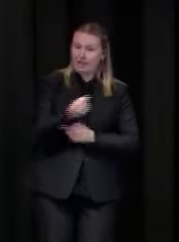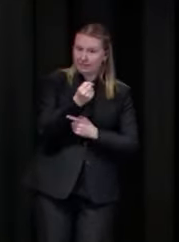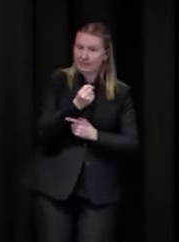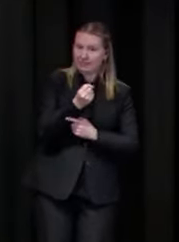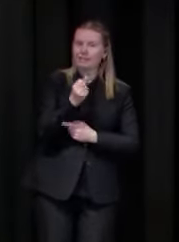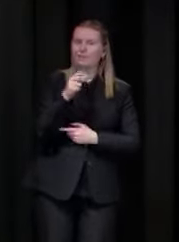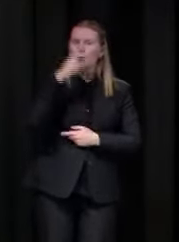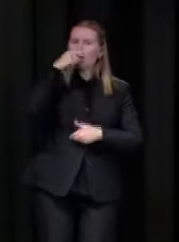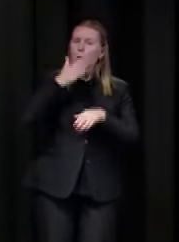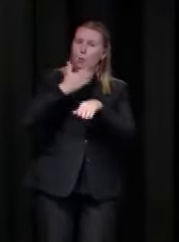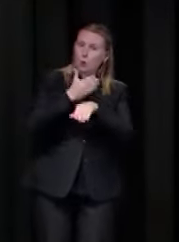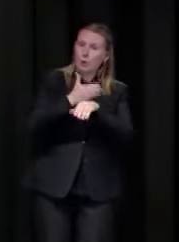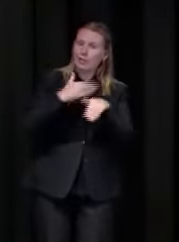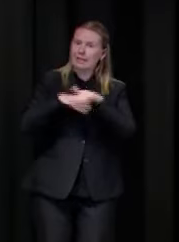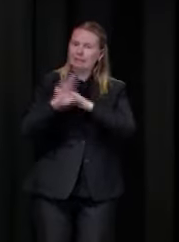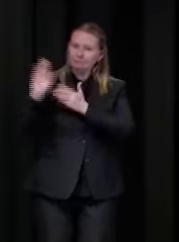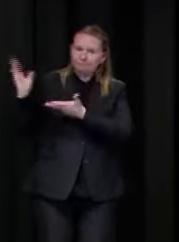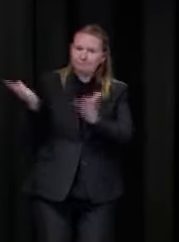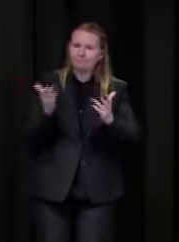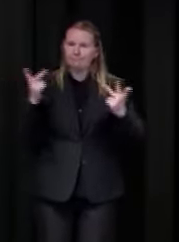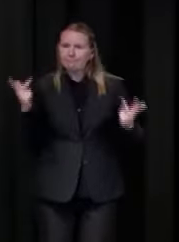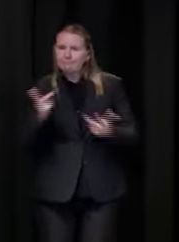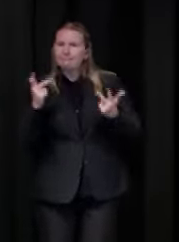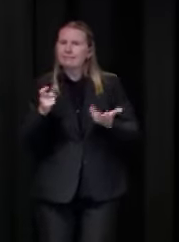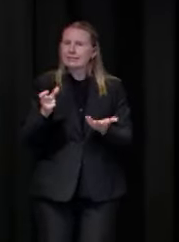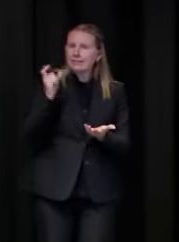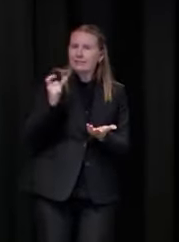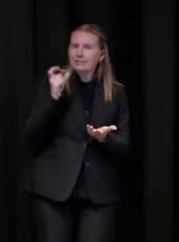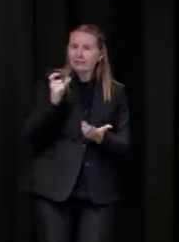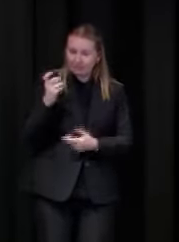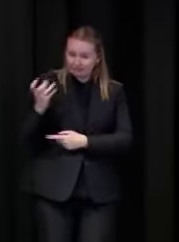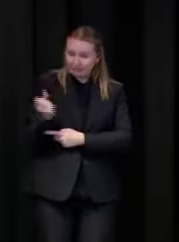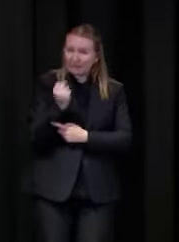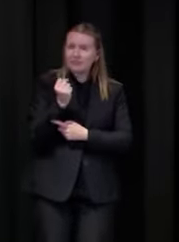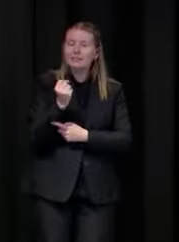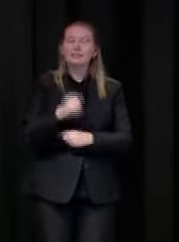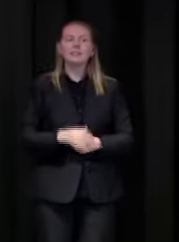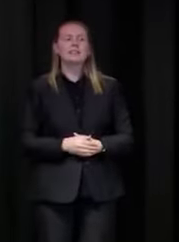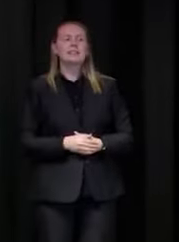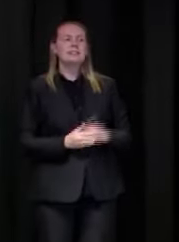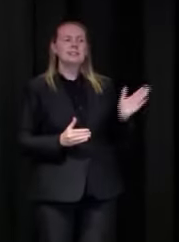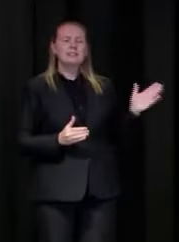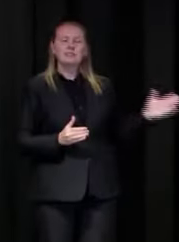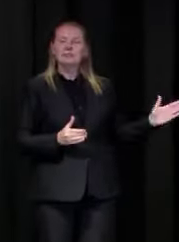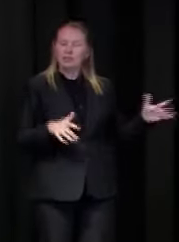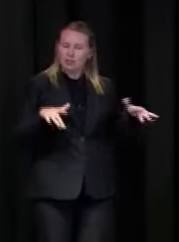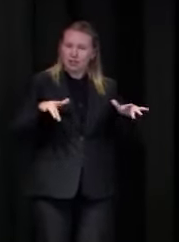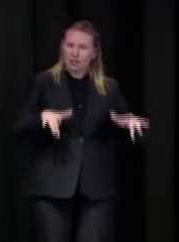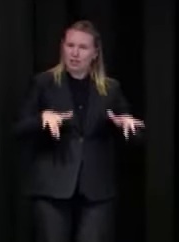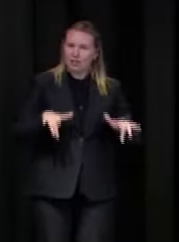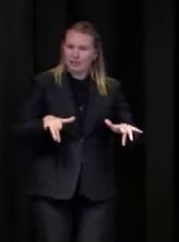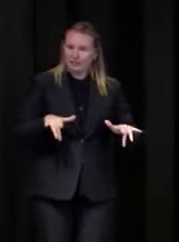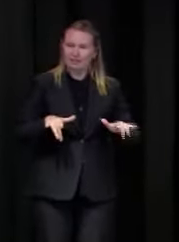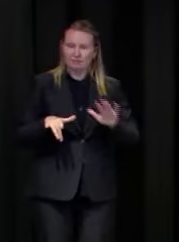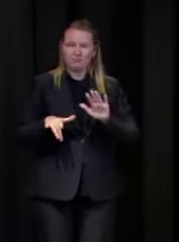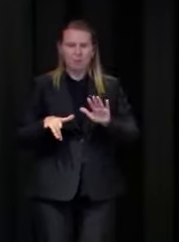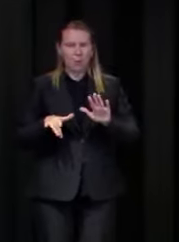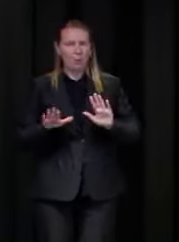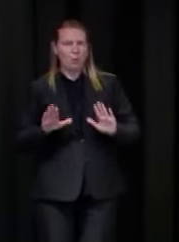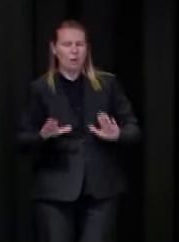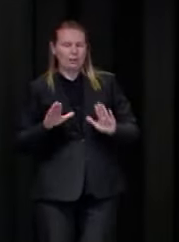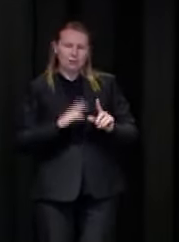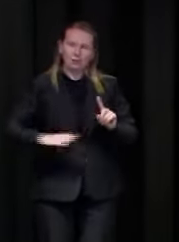uh and again i think we've had this discussion a few times about a proper process that needs to be gone through the chief health officer has to do that for in order for it to be lawful